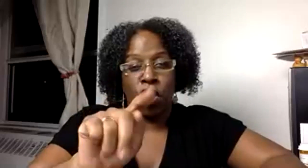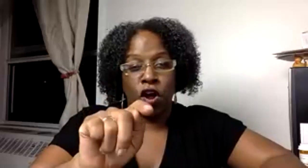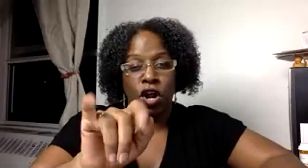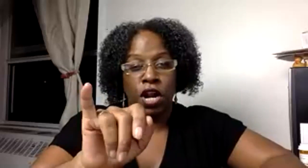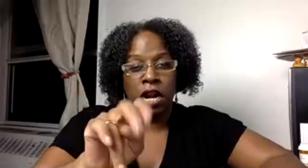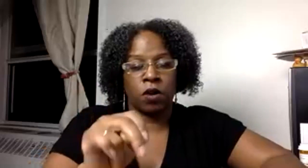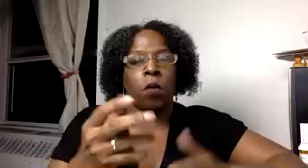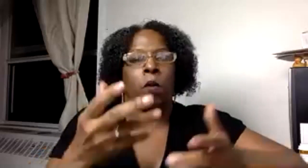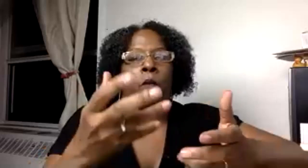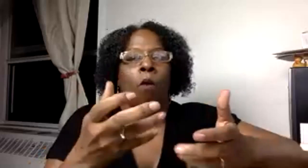Specifically to Martin.